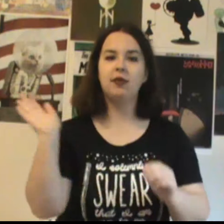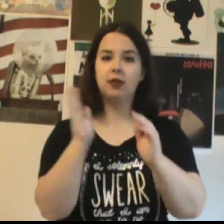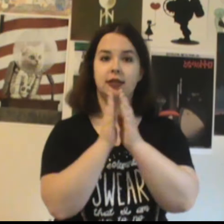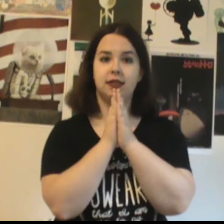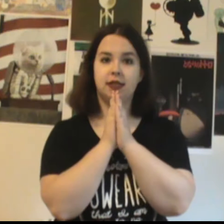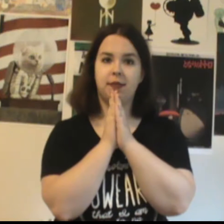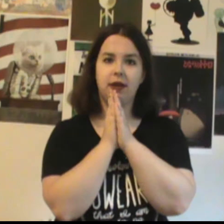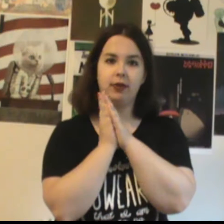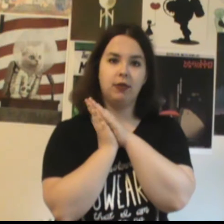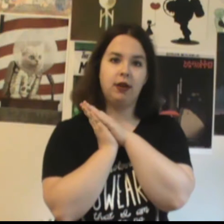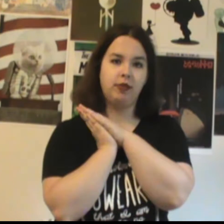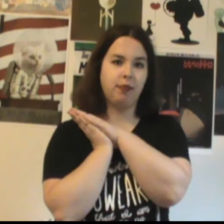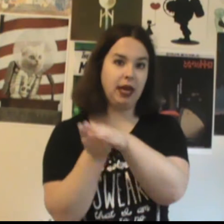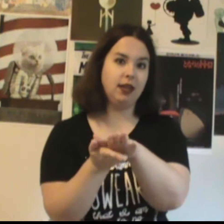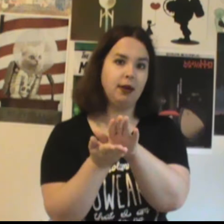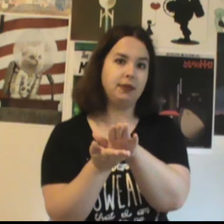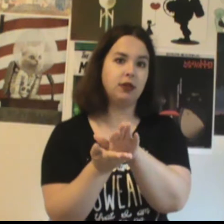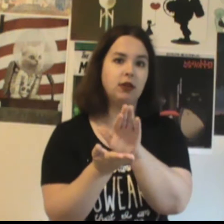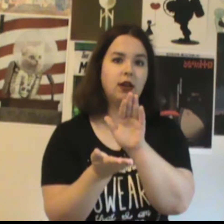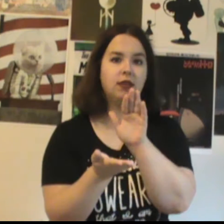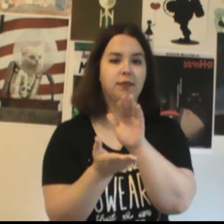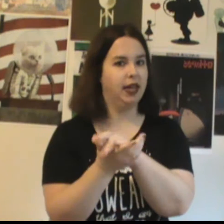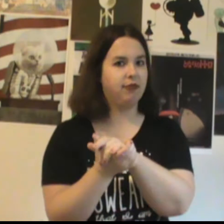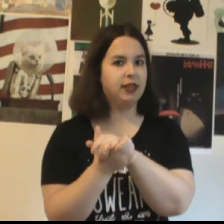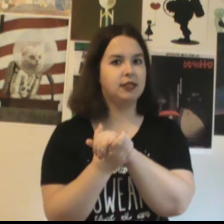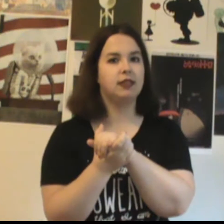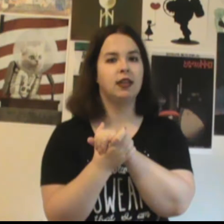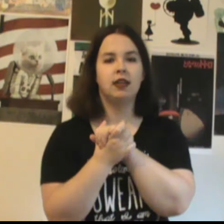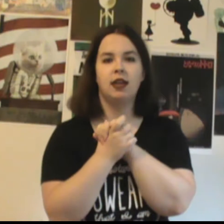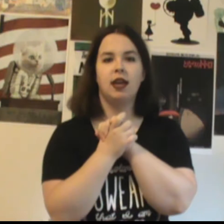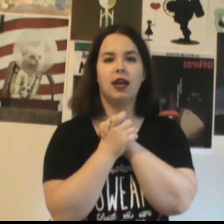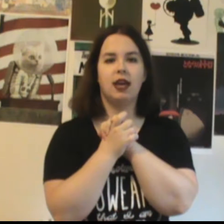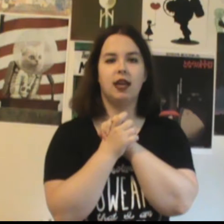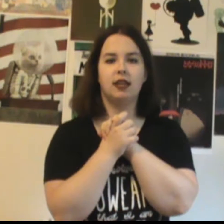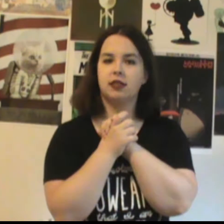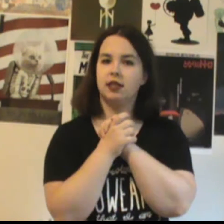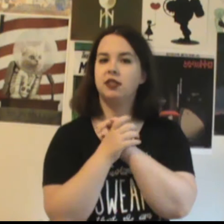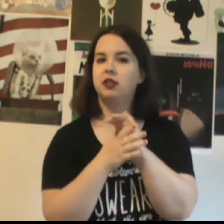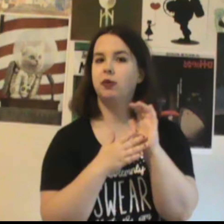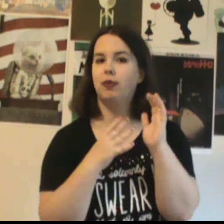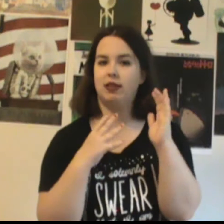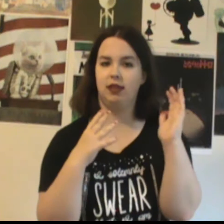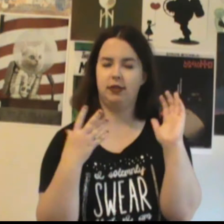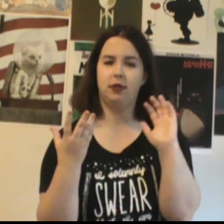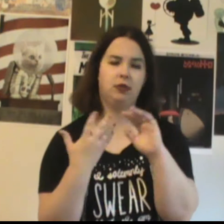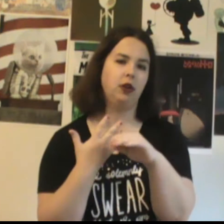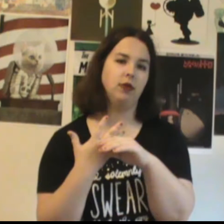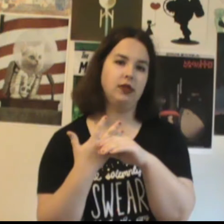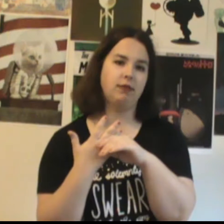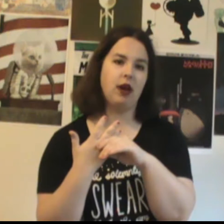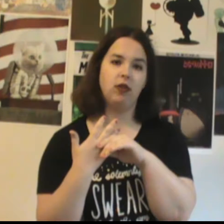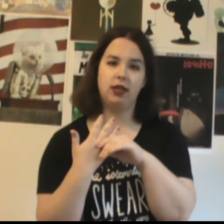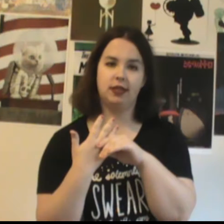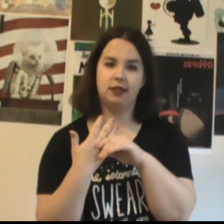Hey everyone, so this is my review of the pilot episode of Manifest. And essentially what this whole show is about is